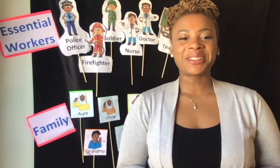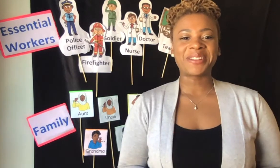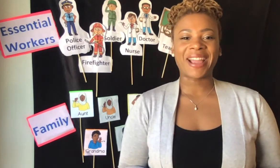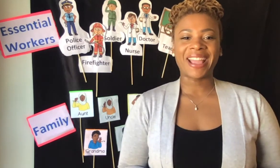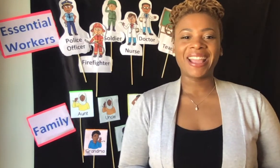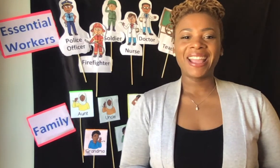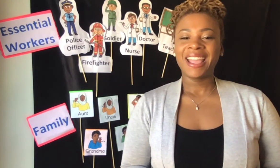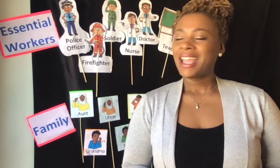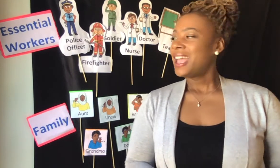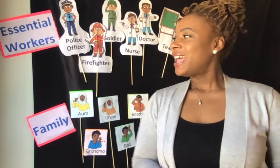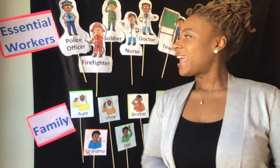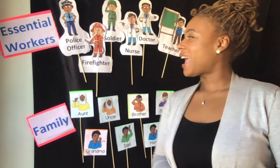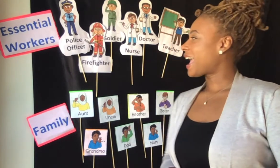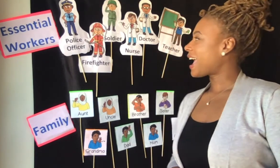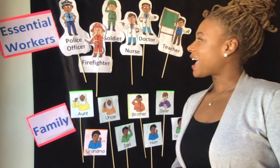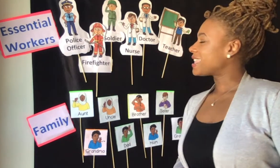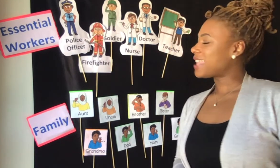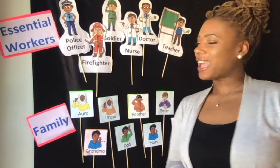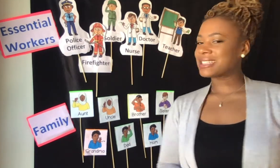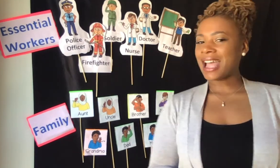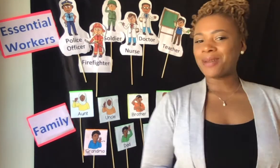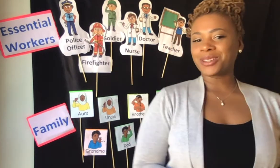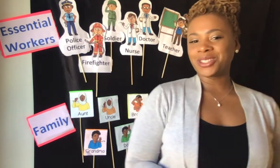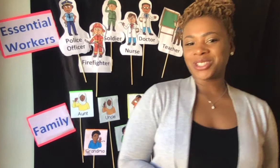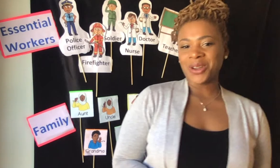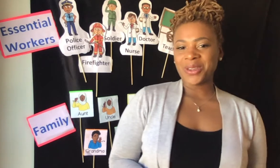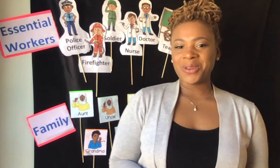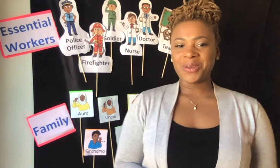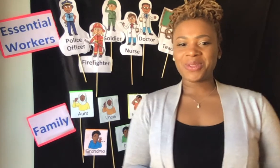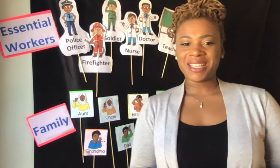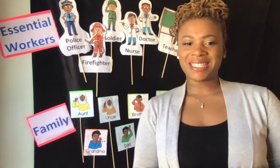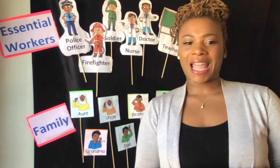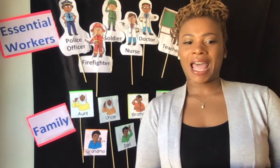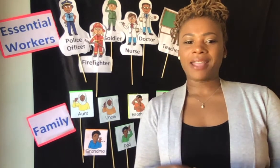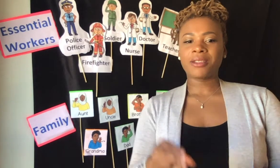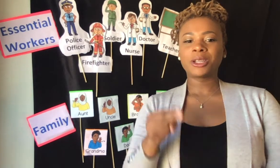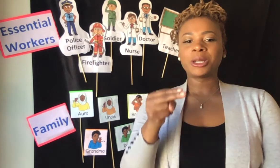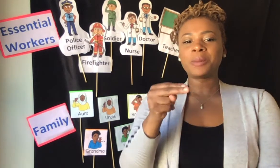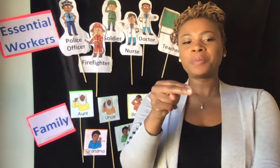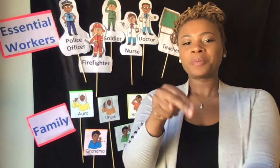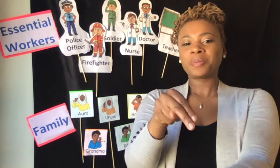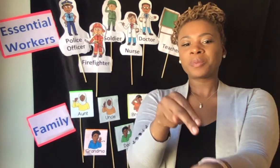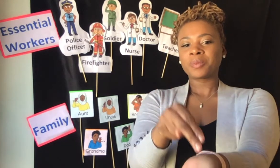right. And next, I'm going to show you this sign.